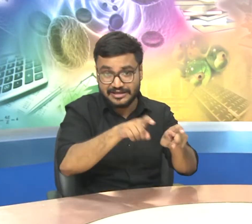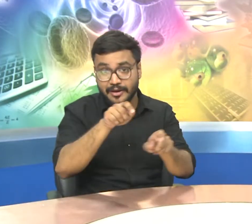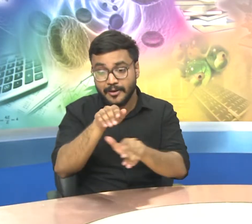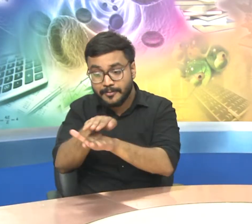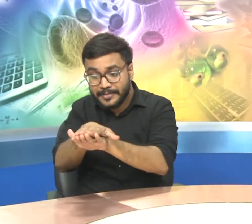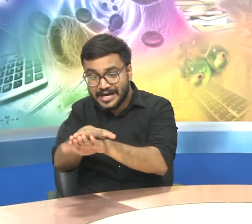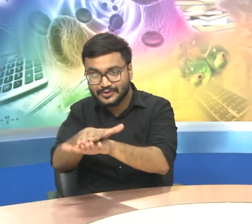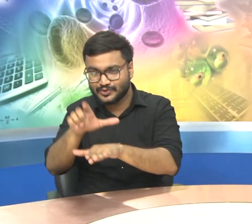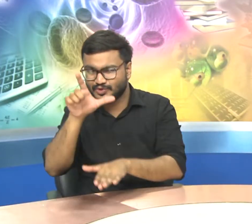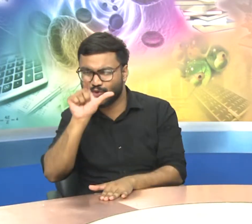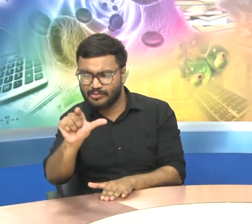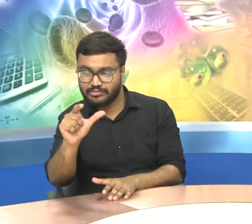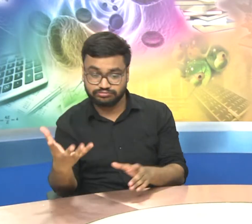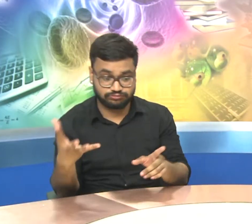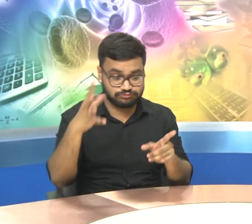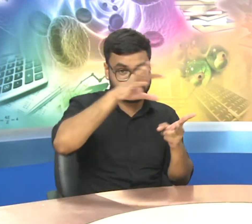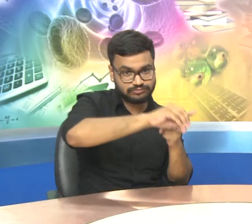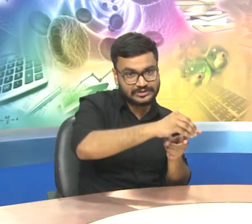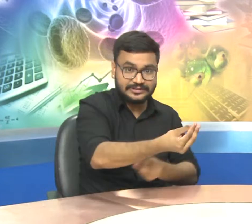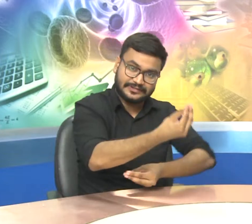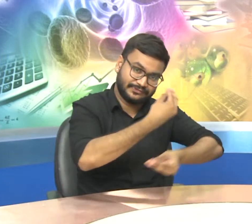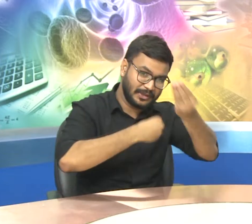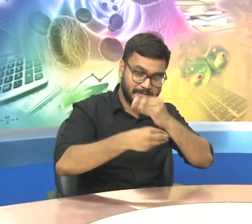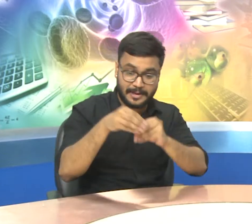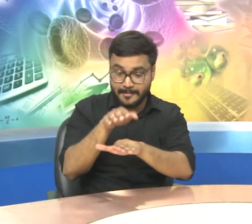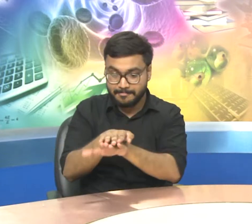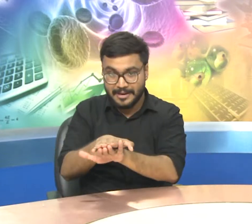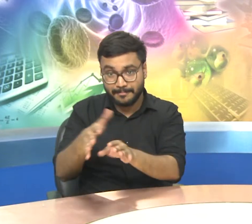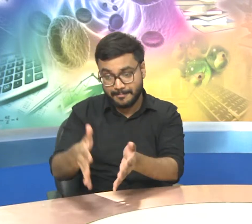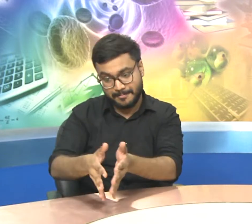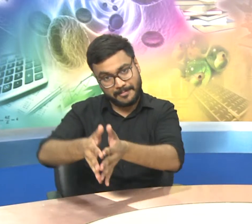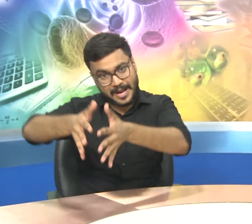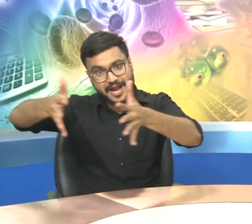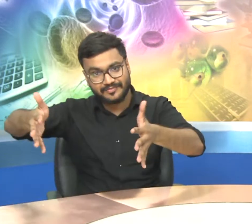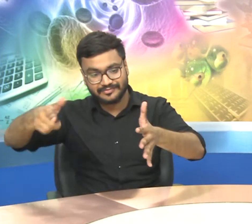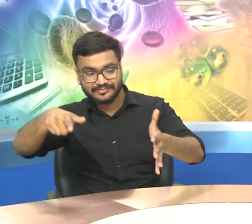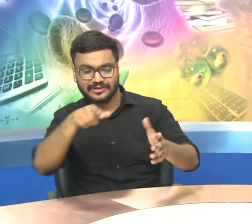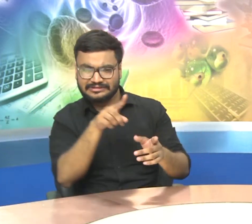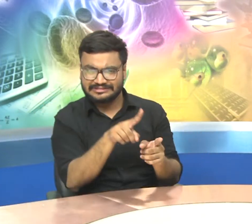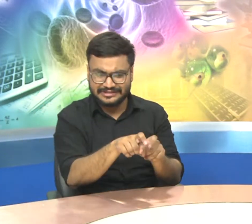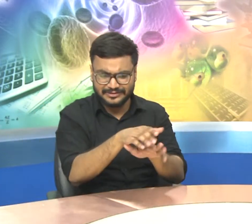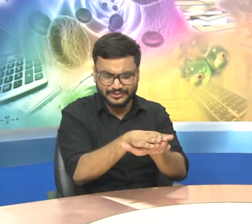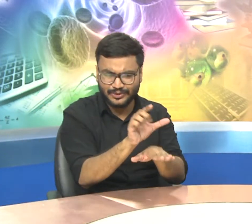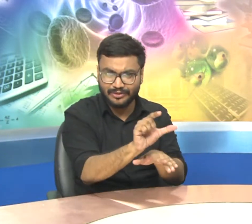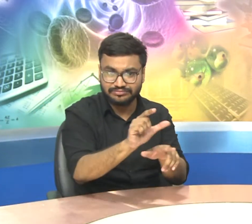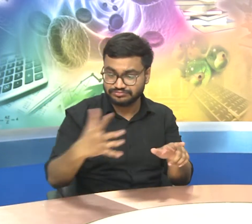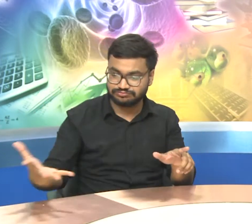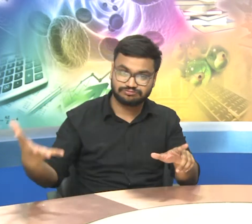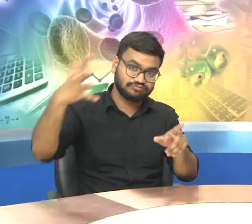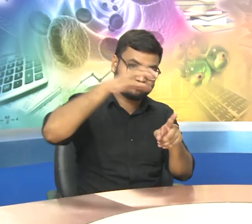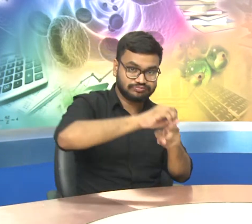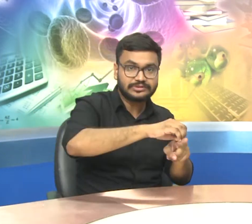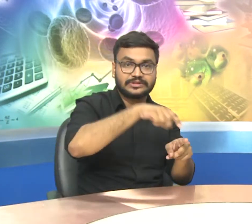then secondary consumers, then tertiary consumers, and at last decomposers.